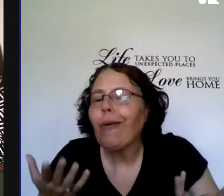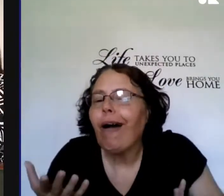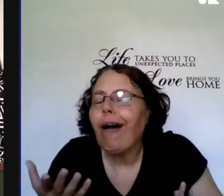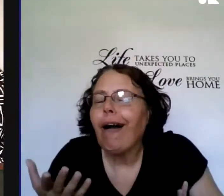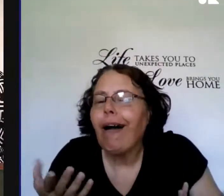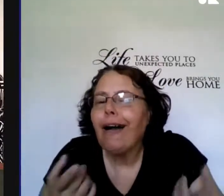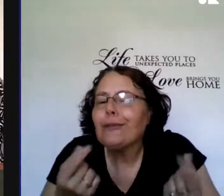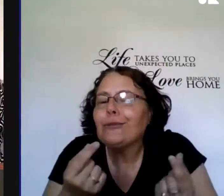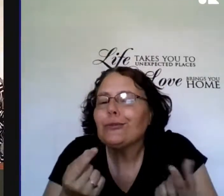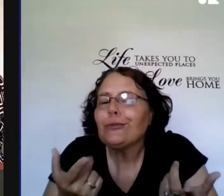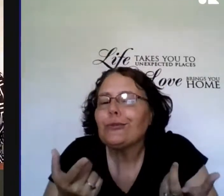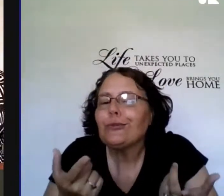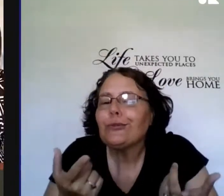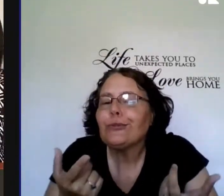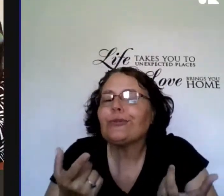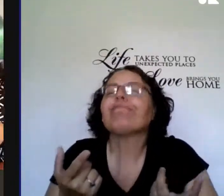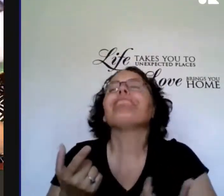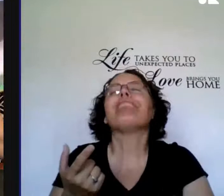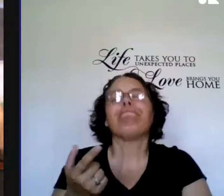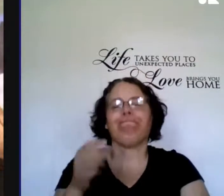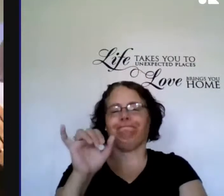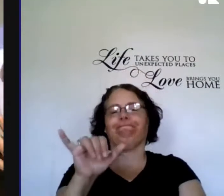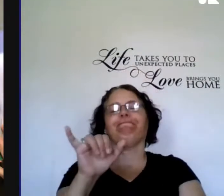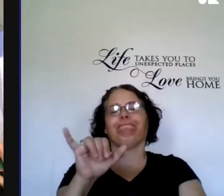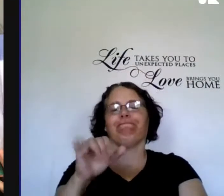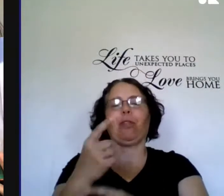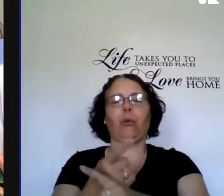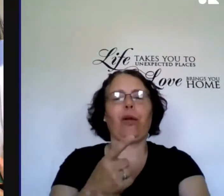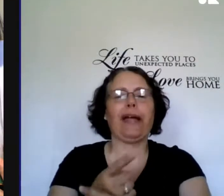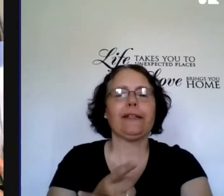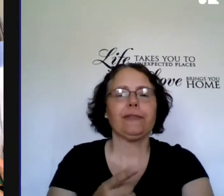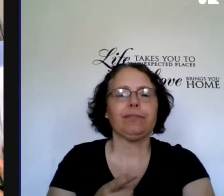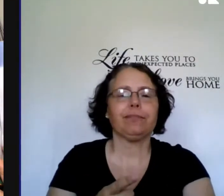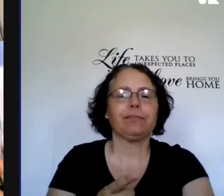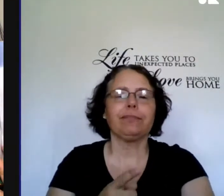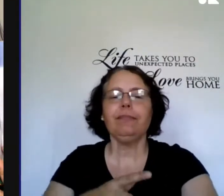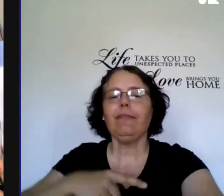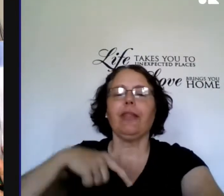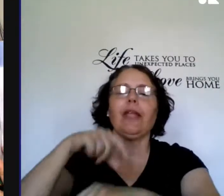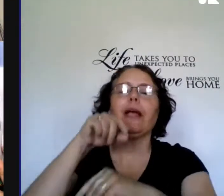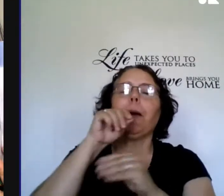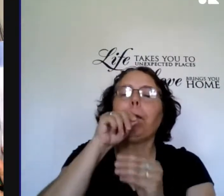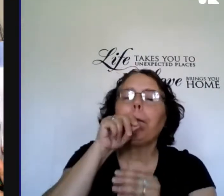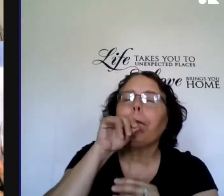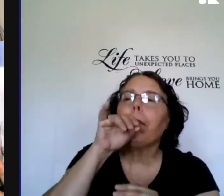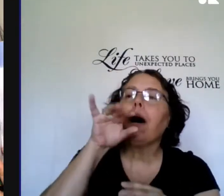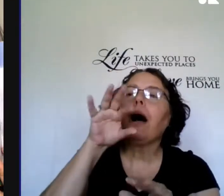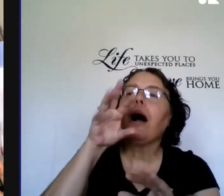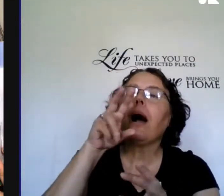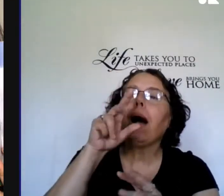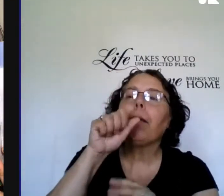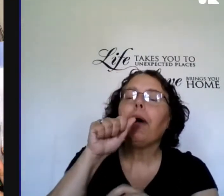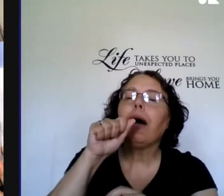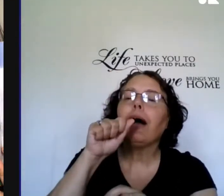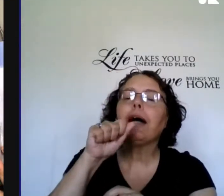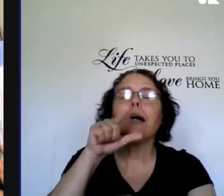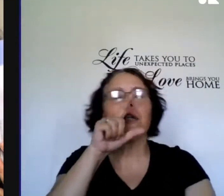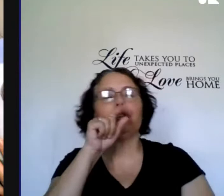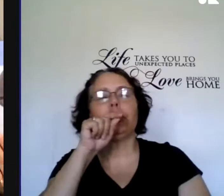do? That's right. She falls fast